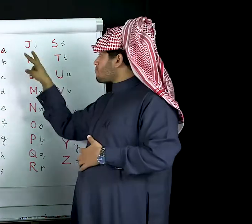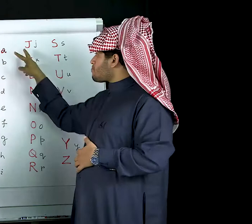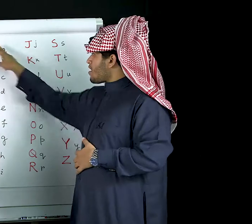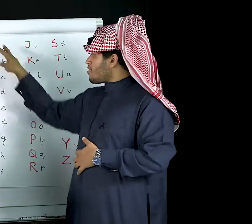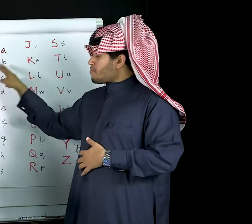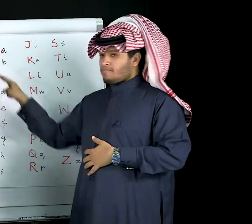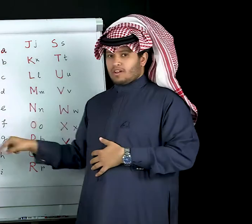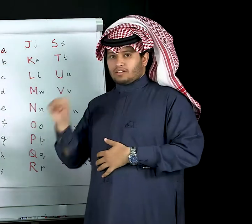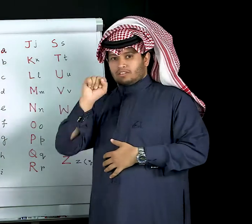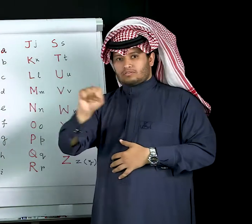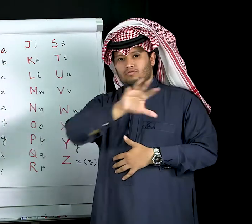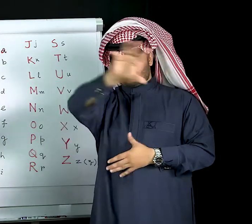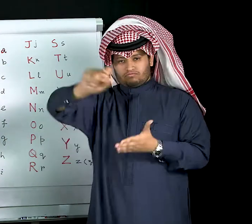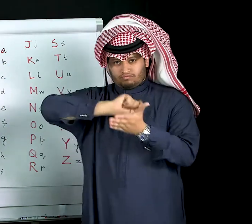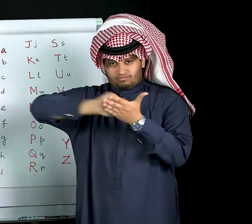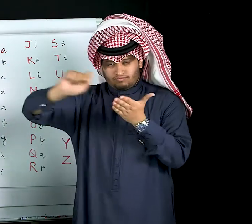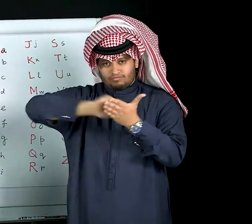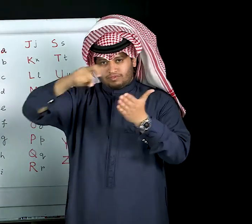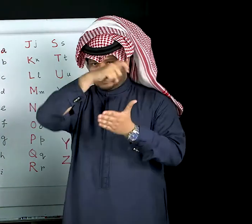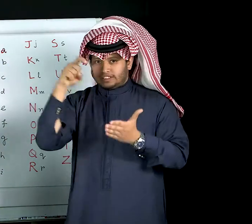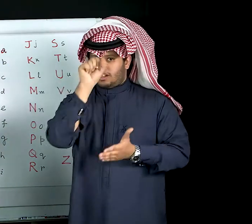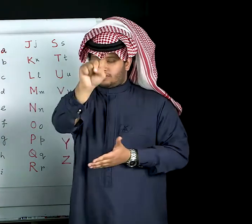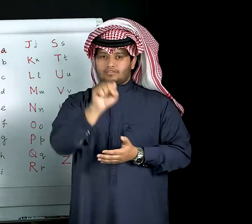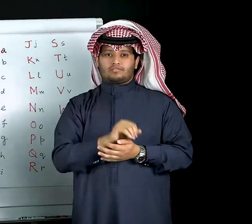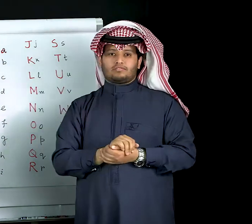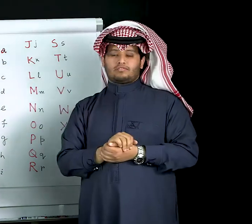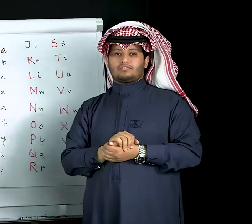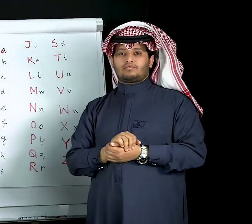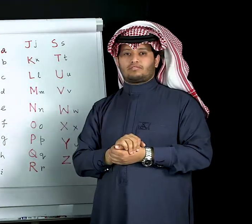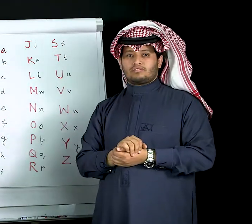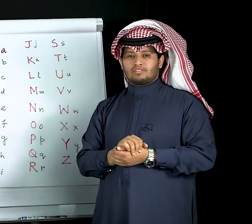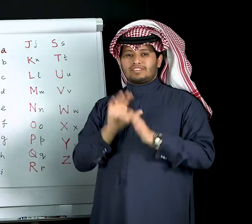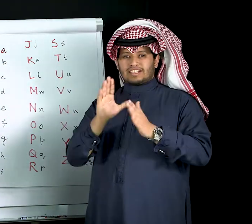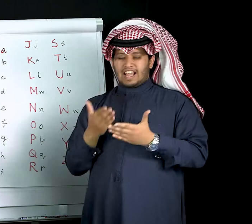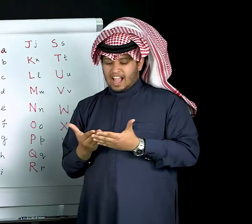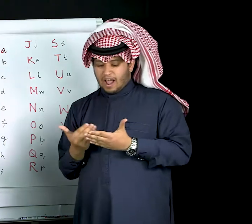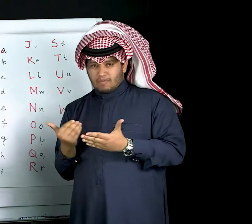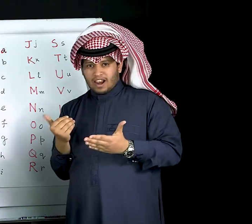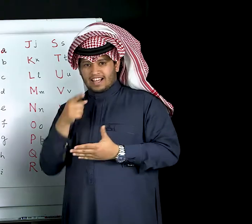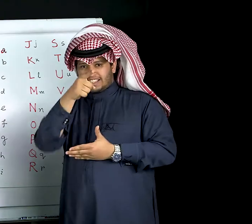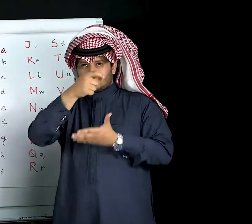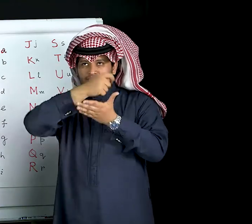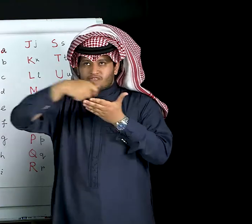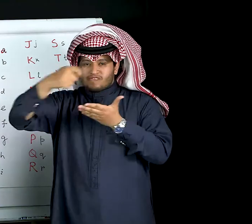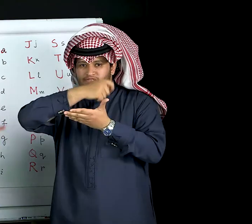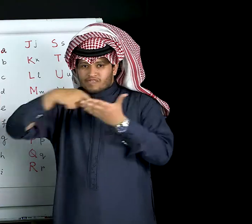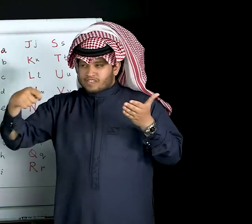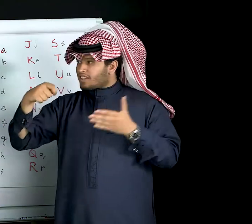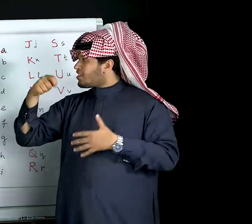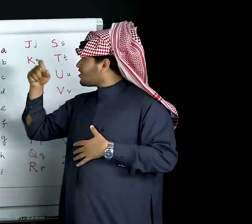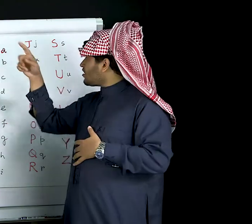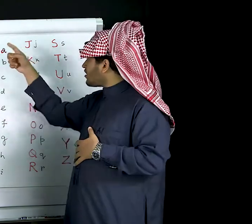Match it with what you have written. Whatever qabal shoya anta uktub, match